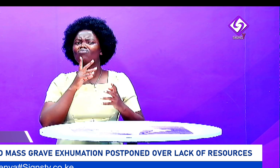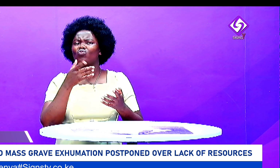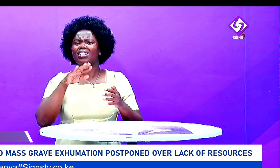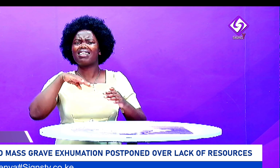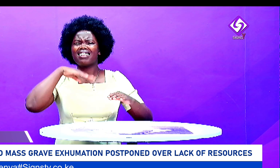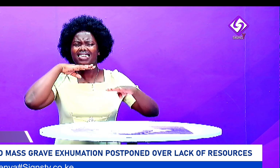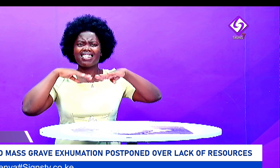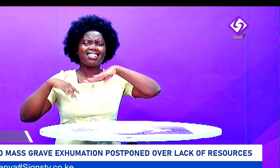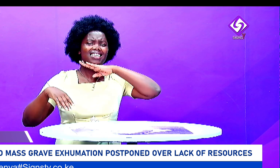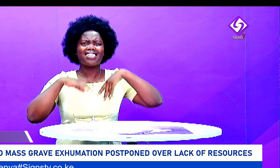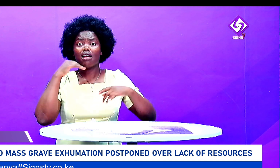in addressing the deaths.